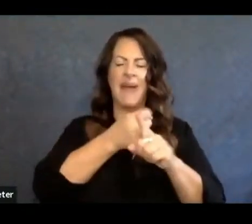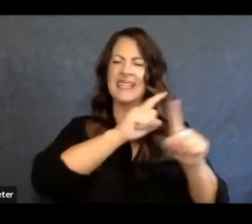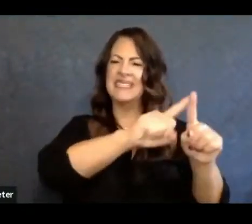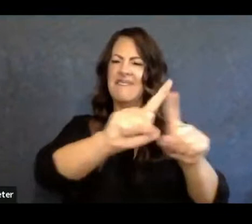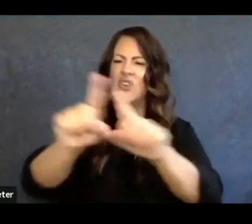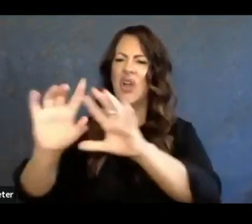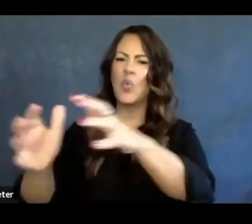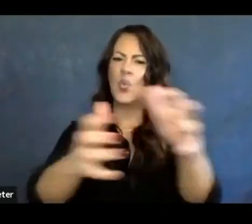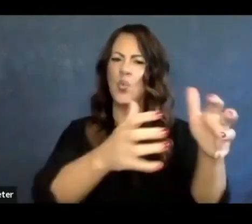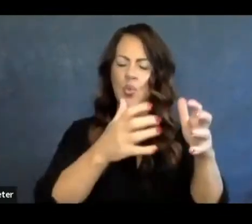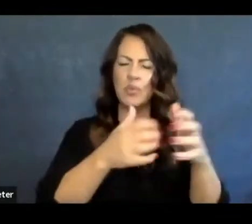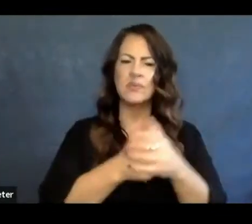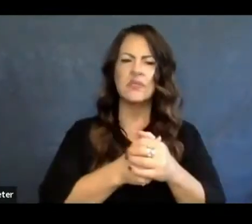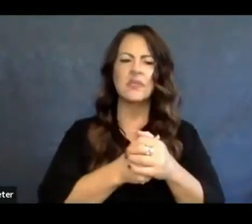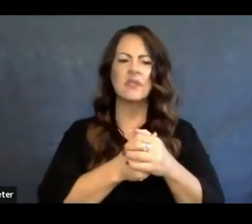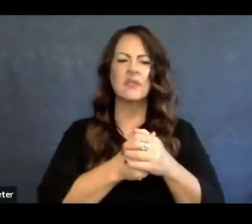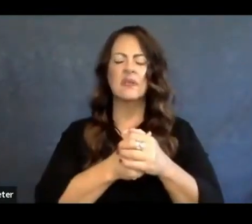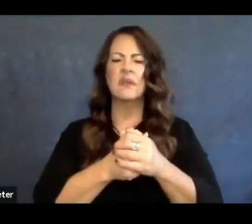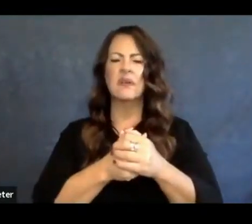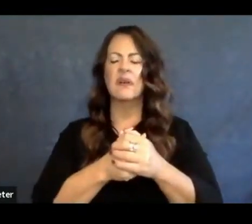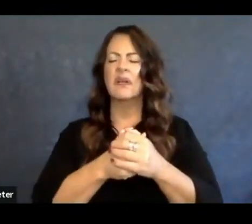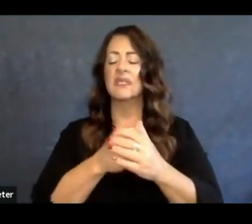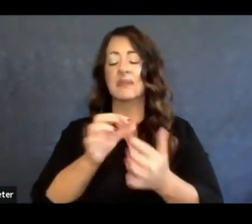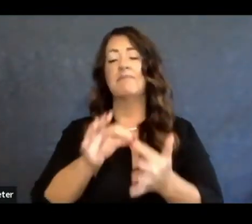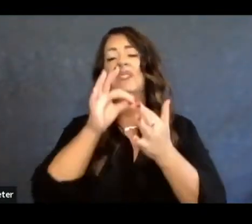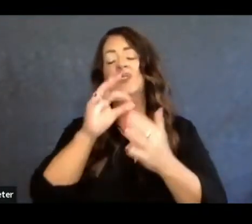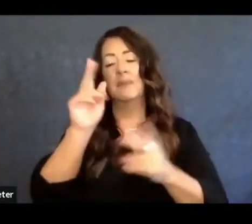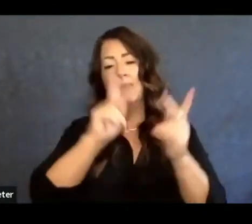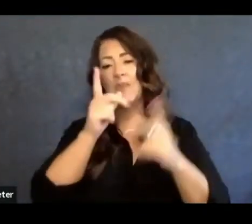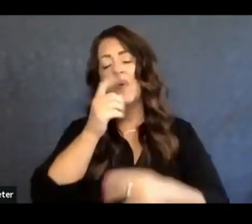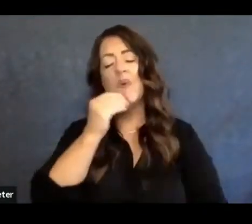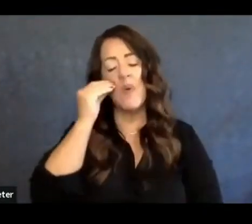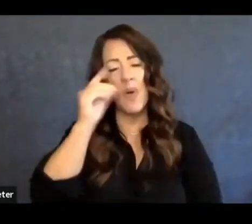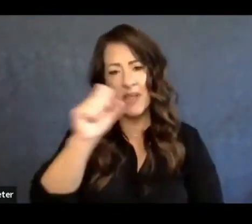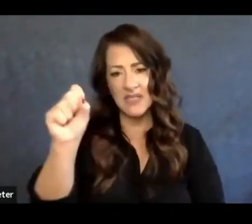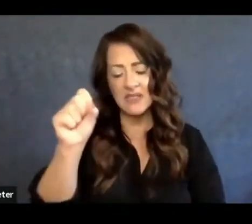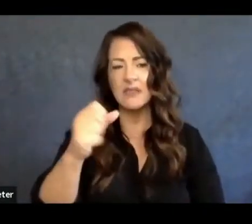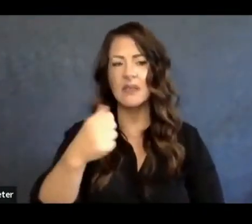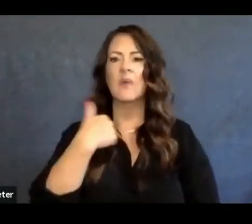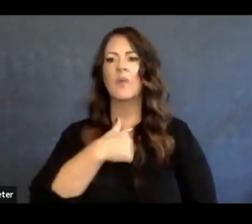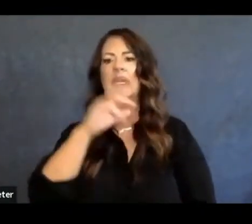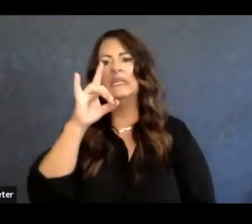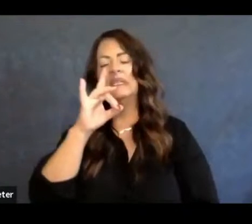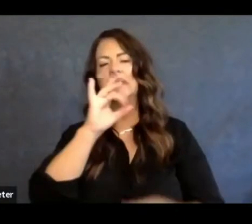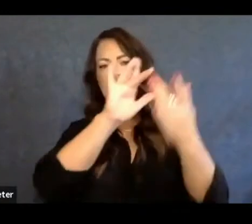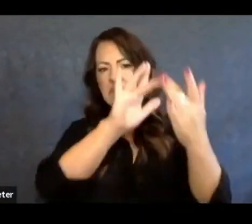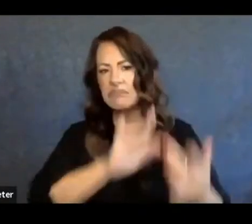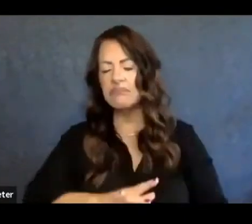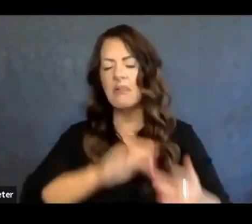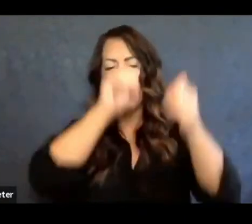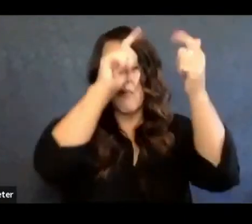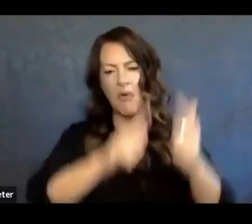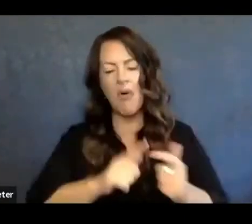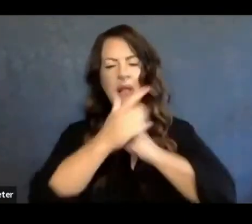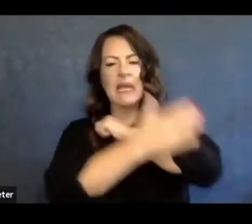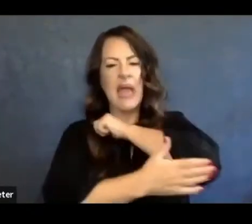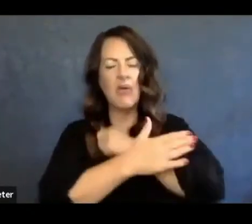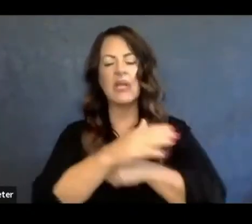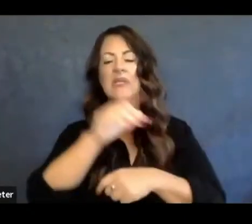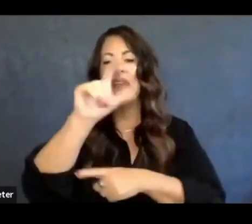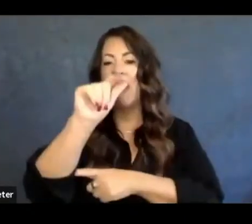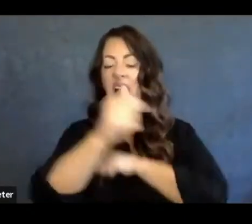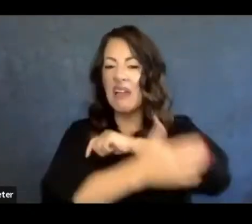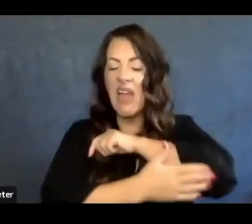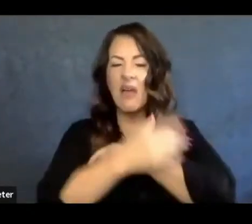particular, individuals experiencing homelessness. So we work with our counties. I know Los Angeles County Department of Mental Health, Public Health, and